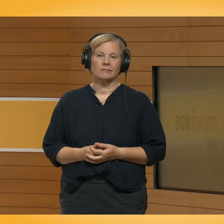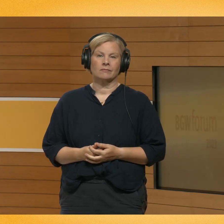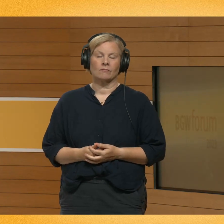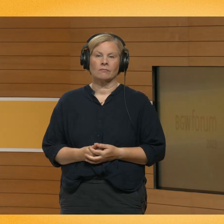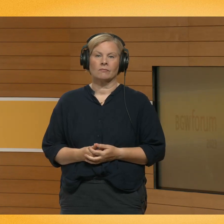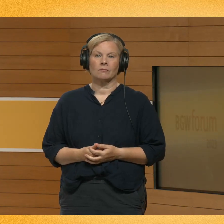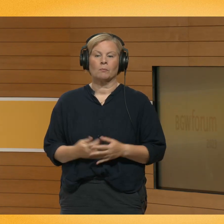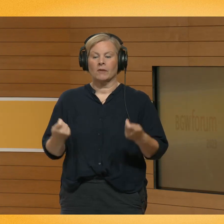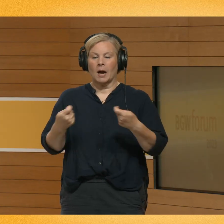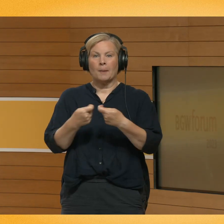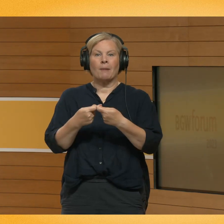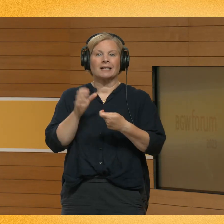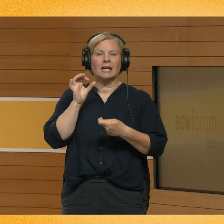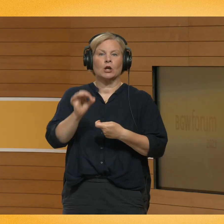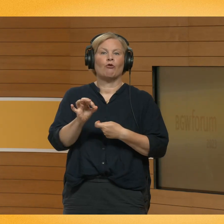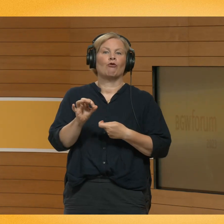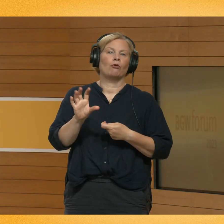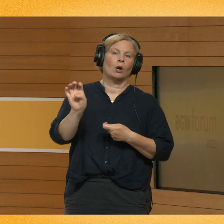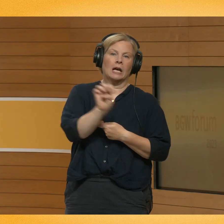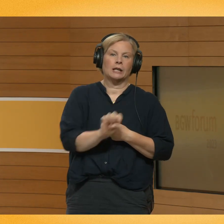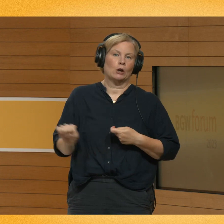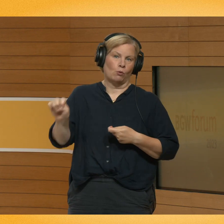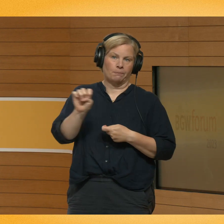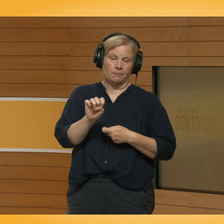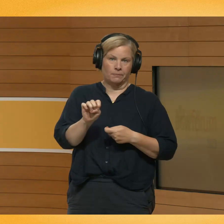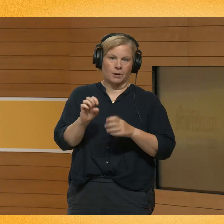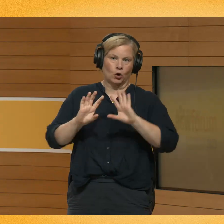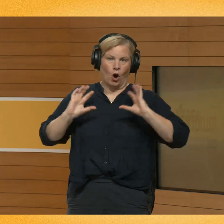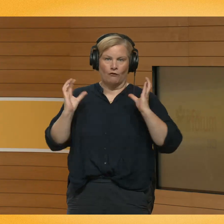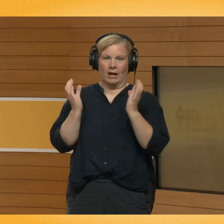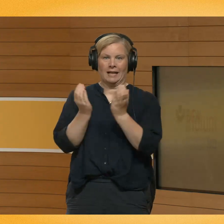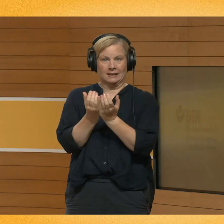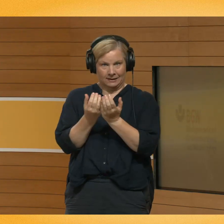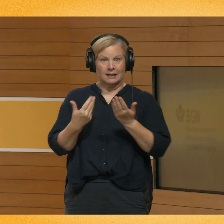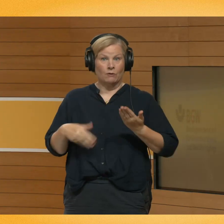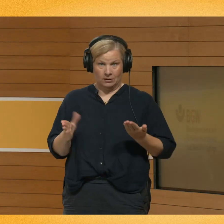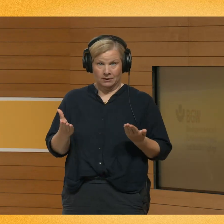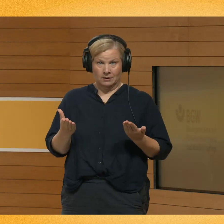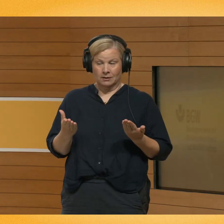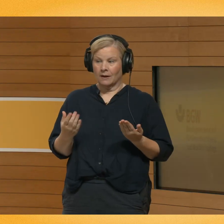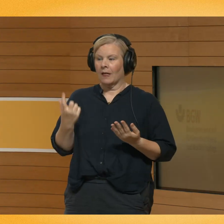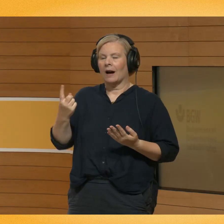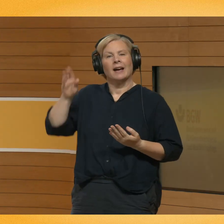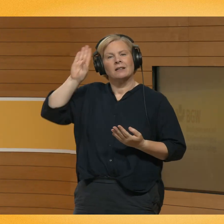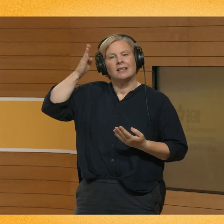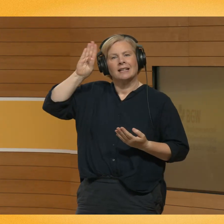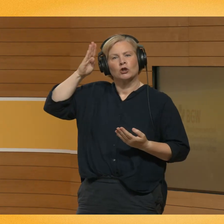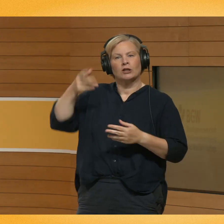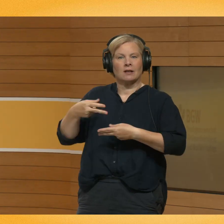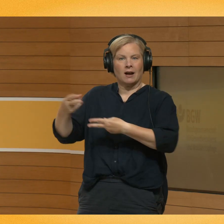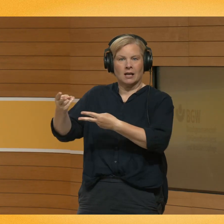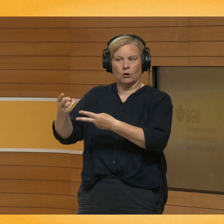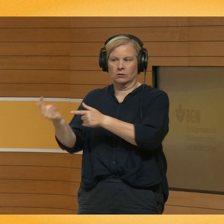one of the Irish hospitals actually had been at the Magnet conference in America and had attended a